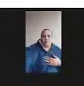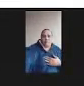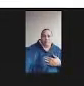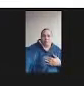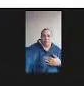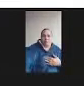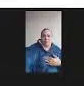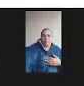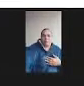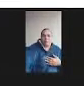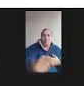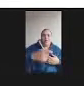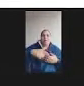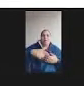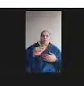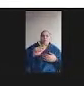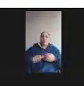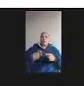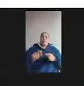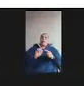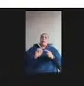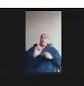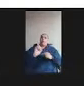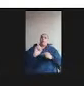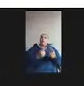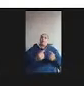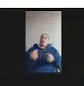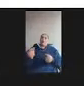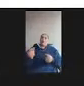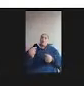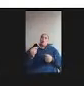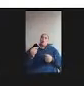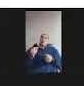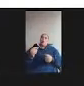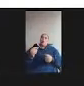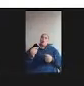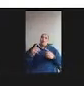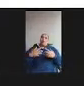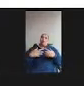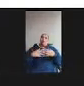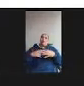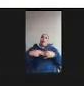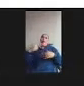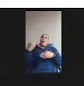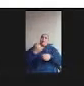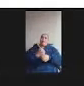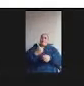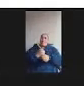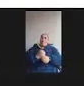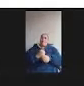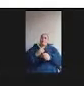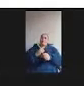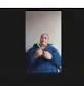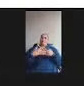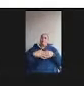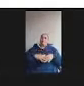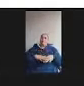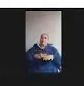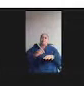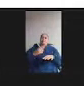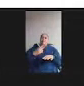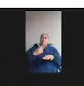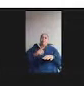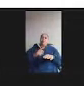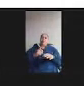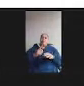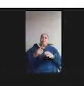Chair, the intent in the preamble speaks of setting high standards for financial ethics. That is for both MPPs,